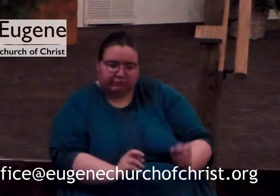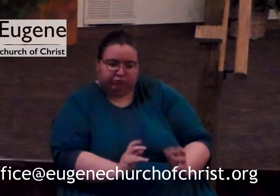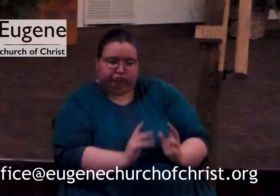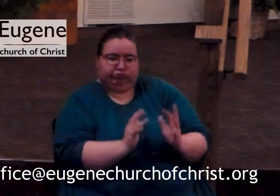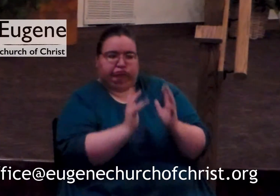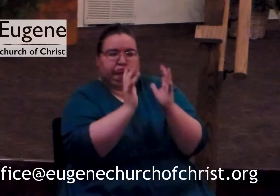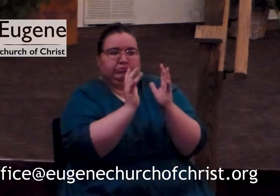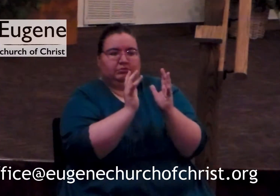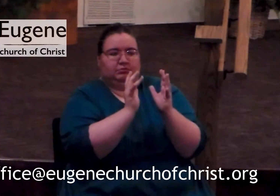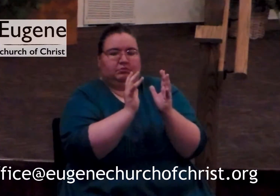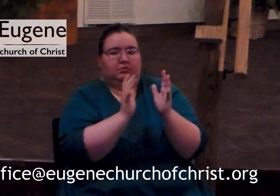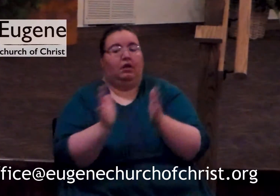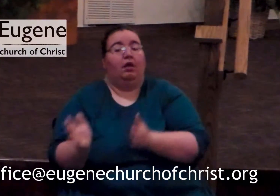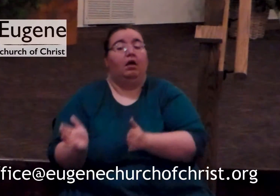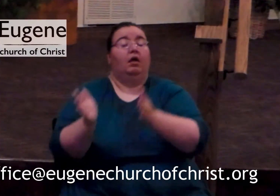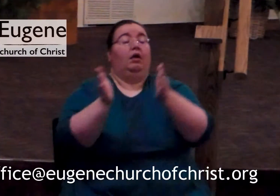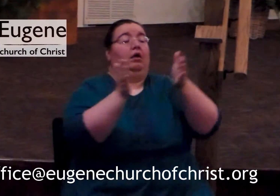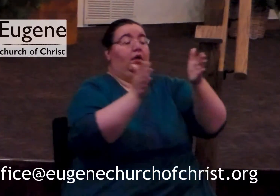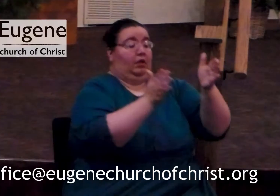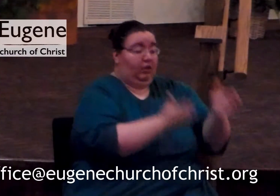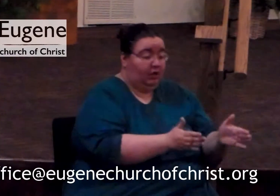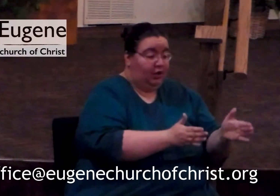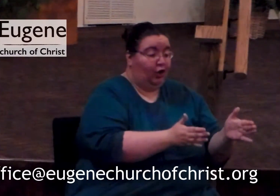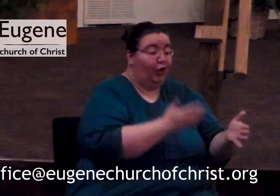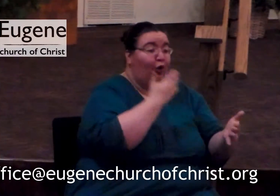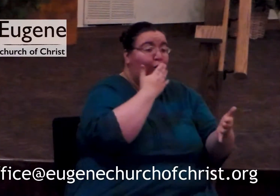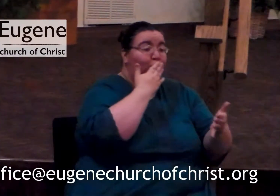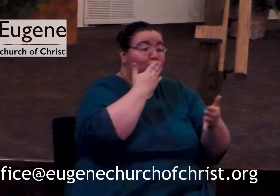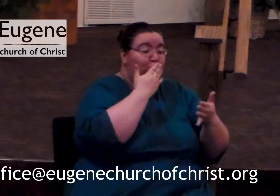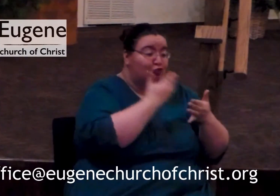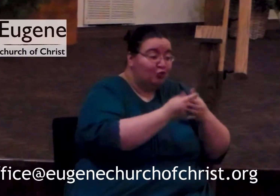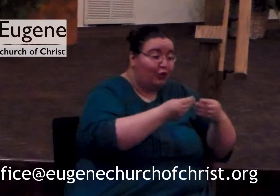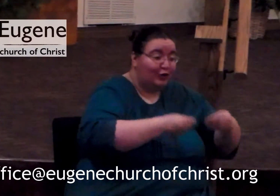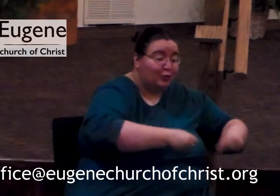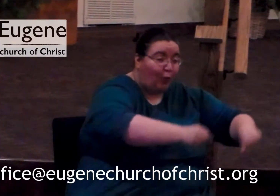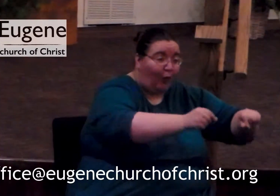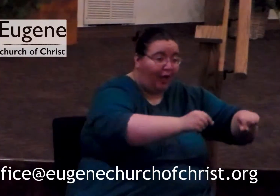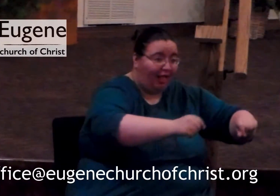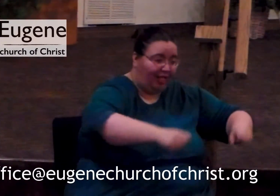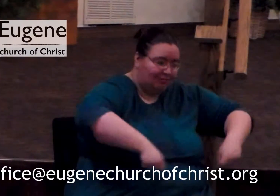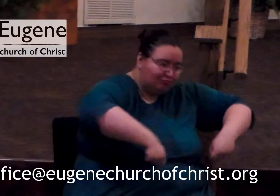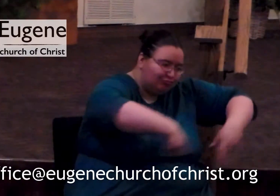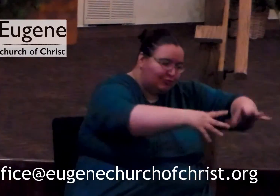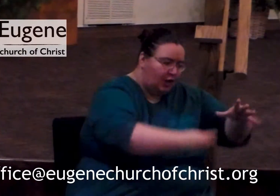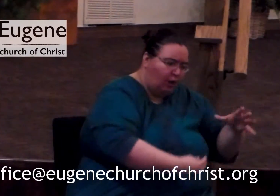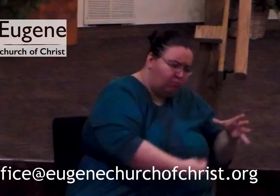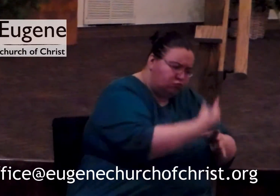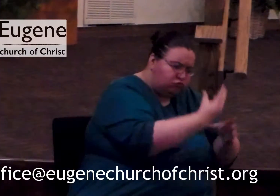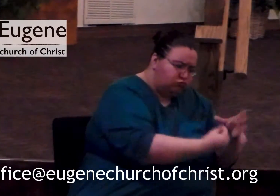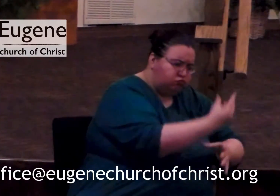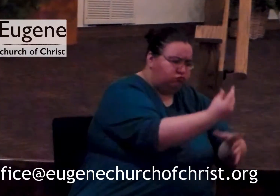fell on good soil, where it produced a crop 160, 30 times what was sown. Whoever has ears, let him hear. You have the good